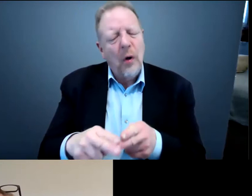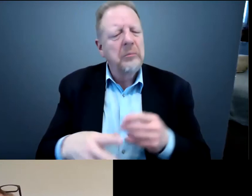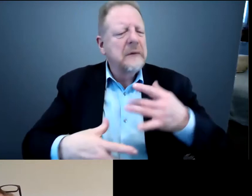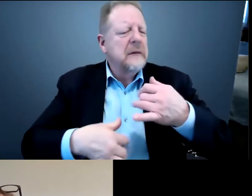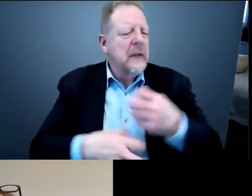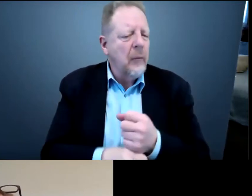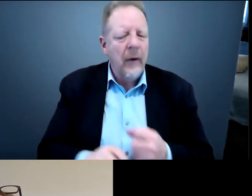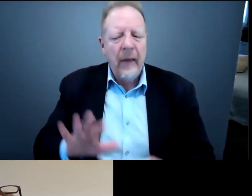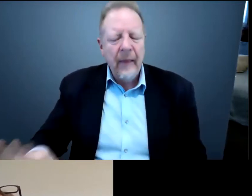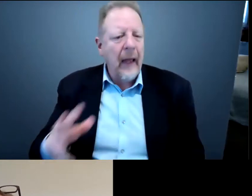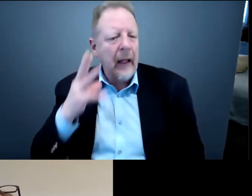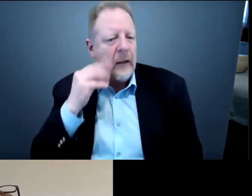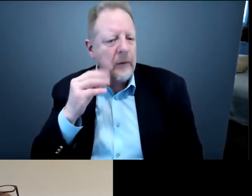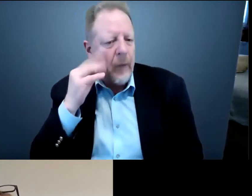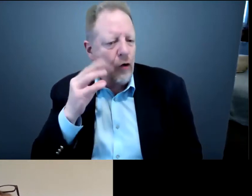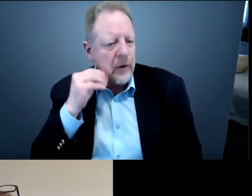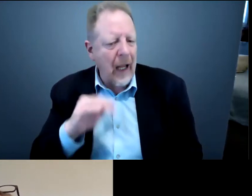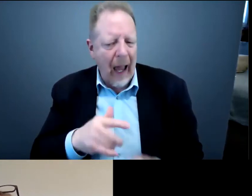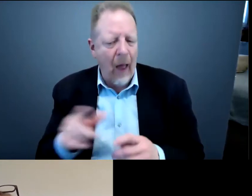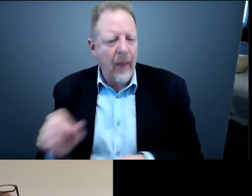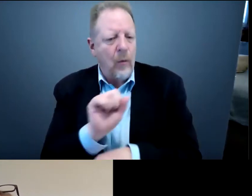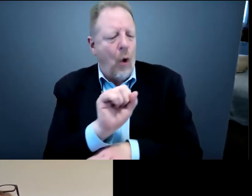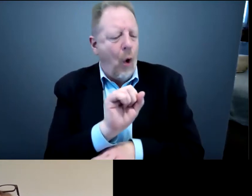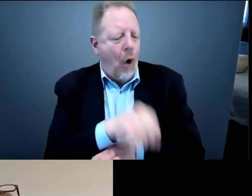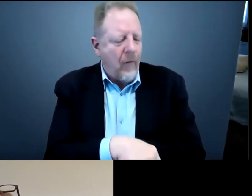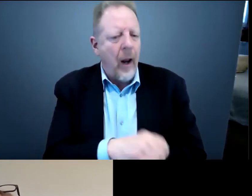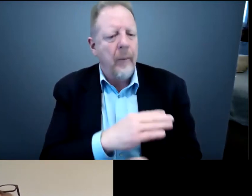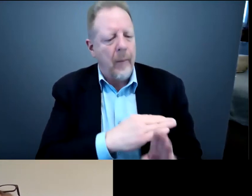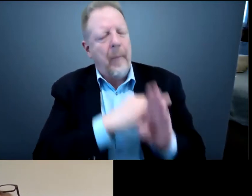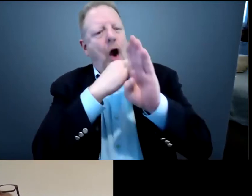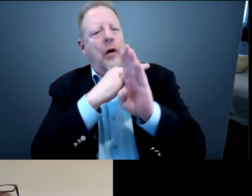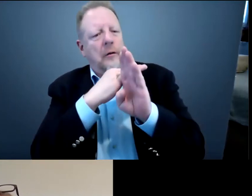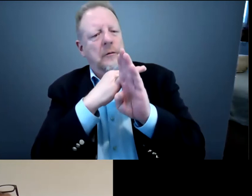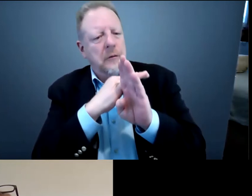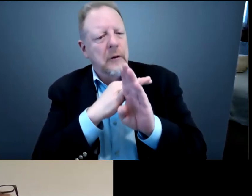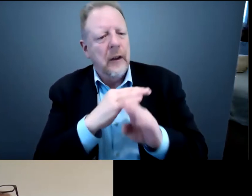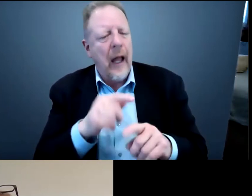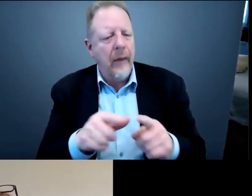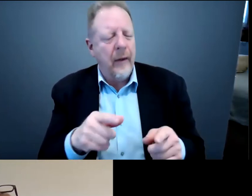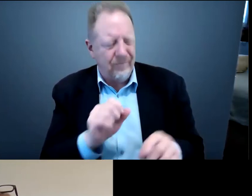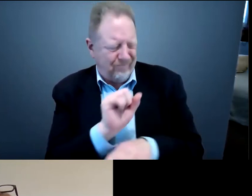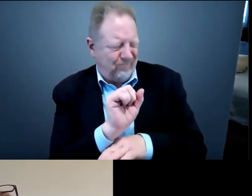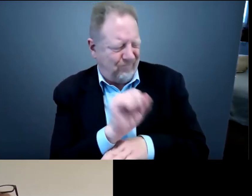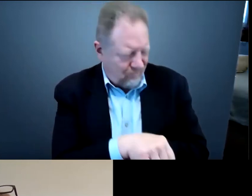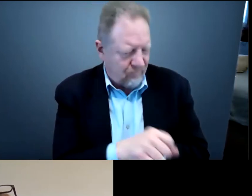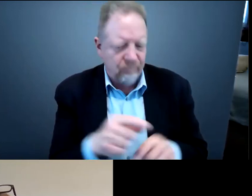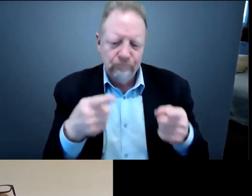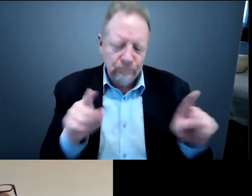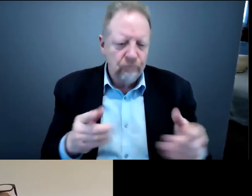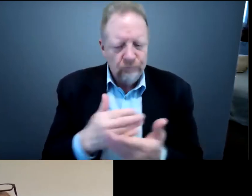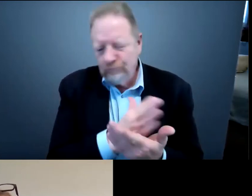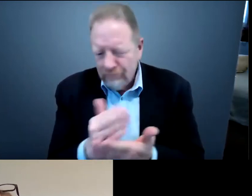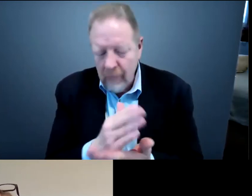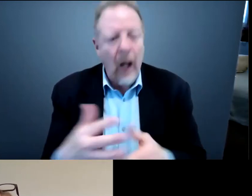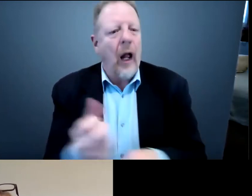their experiences and how they overcame some of the roadblocks, and then maybe a question